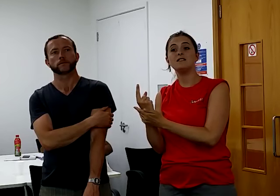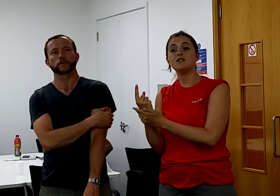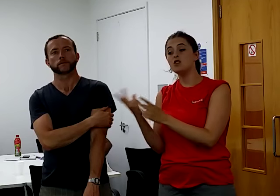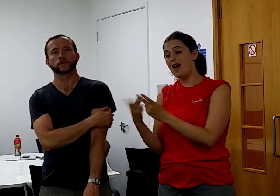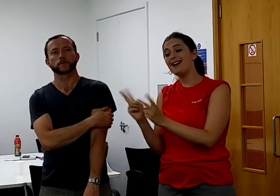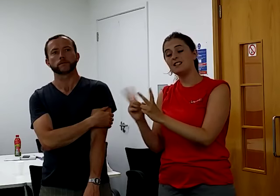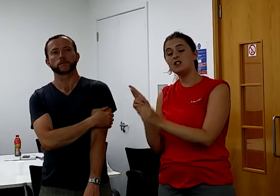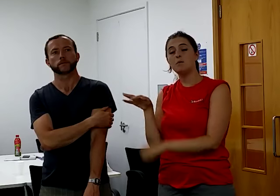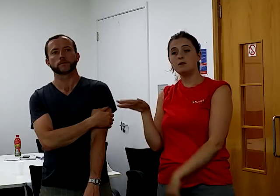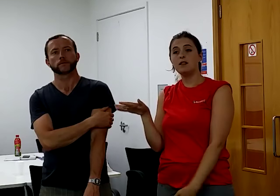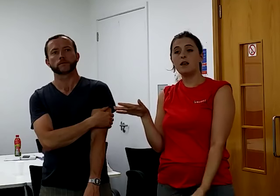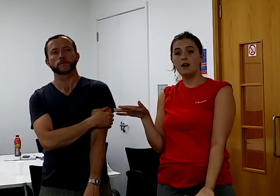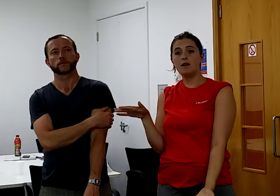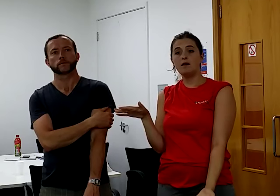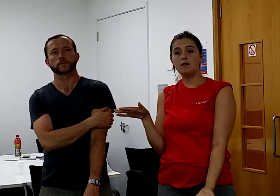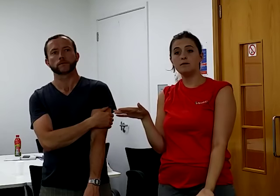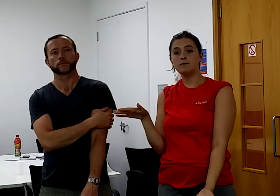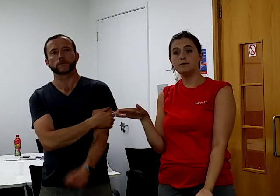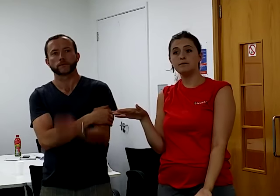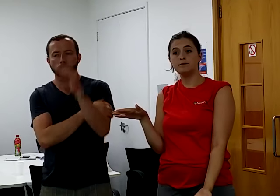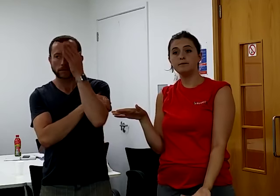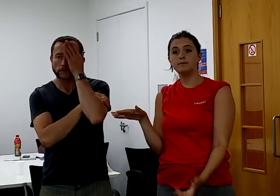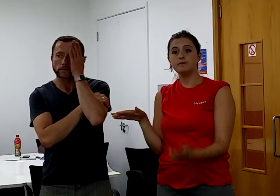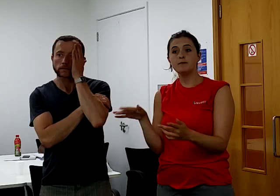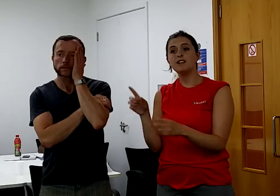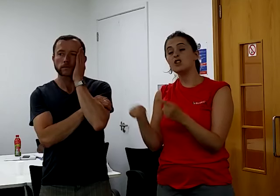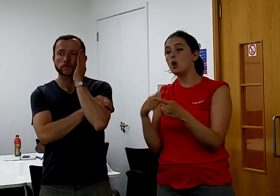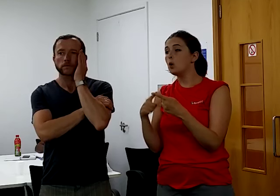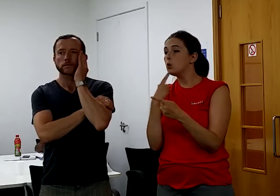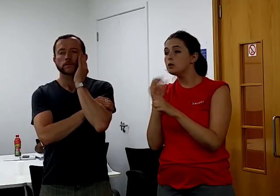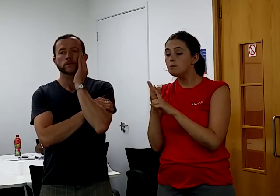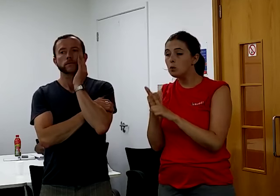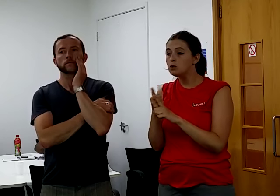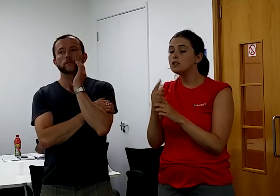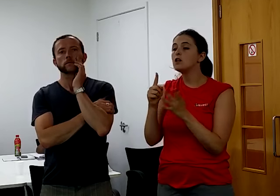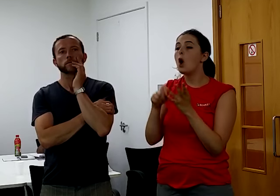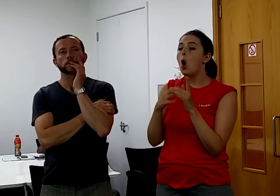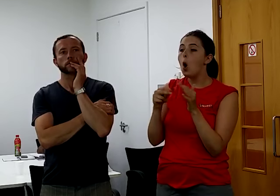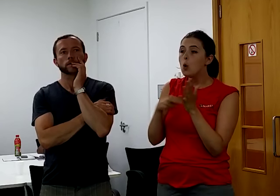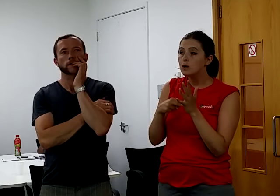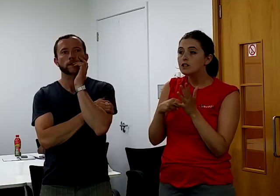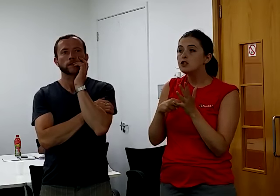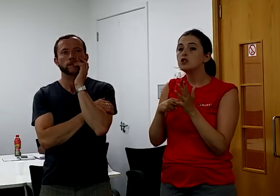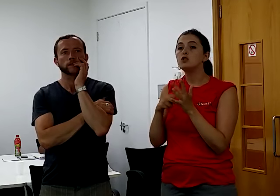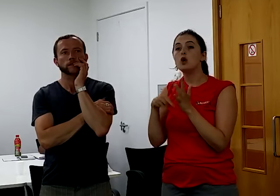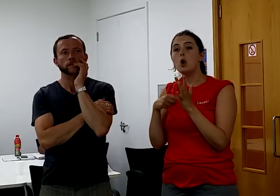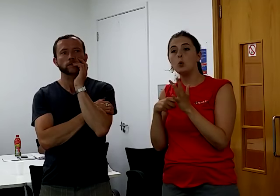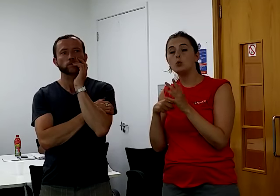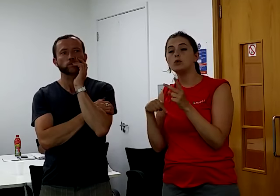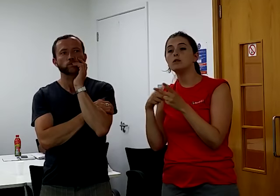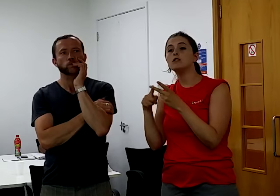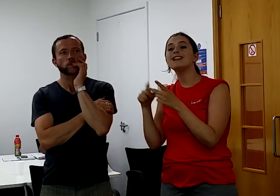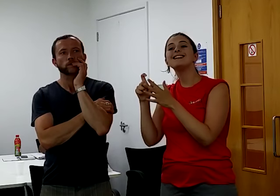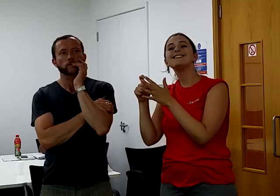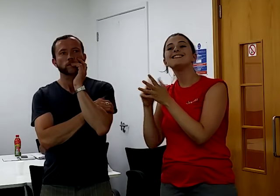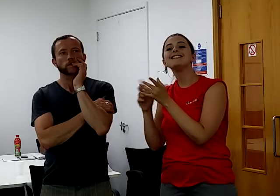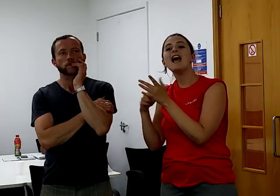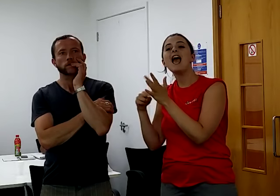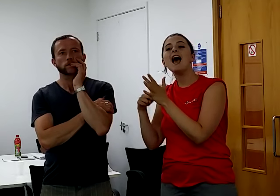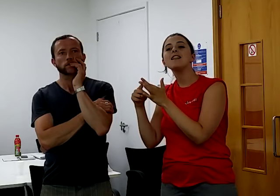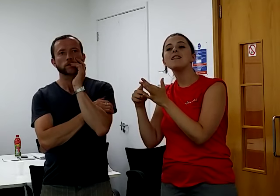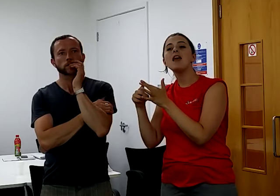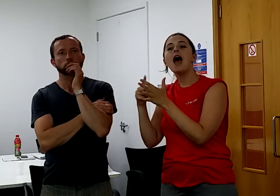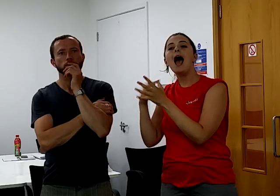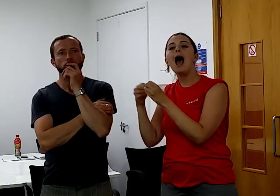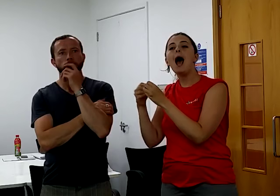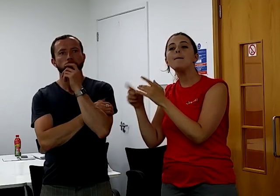favour, including Owen Jones and Brian Eno, and I think Diane Abbott was there that night, Ken Livingston, and quite a few other